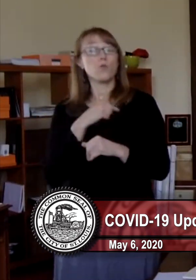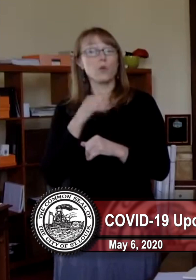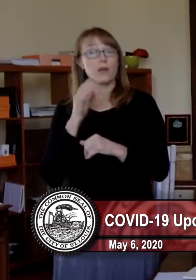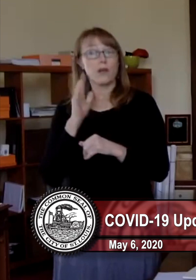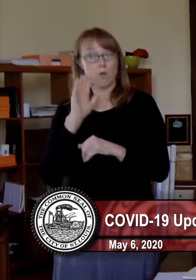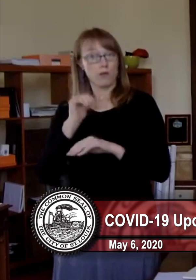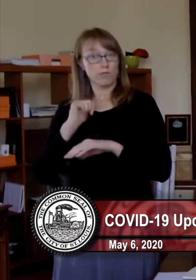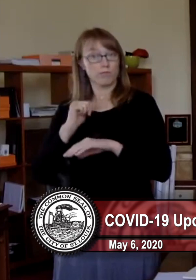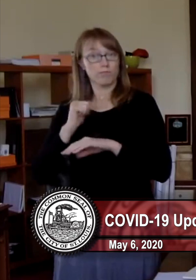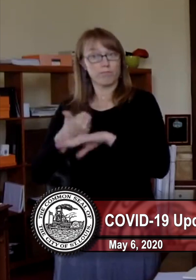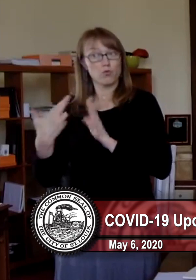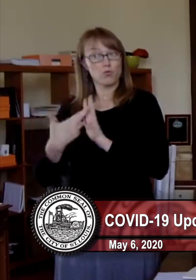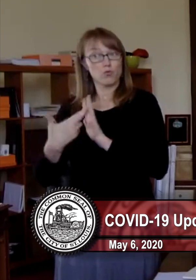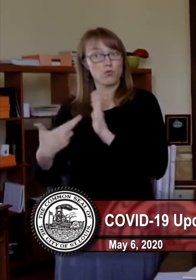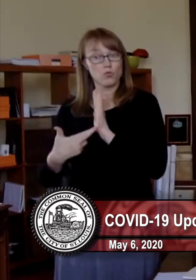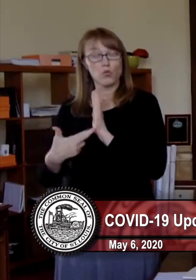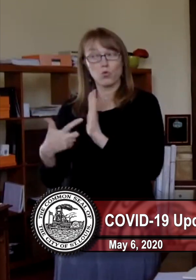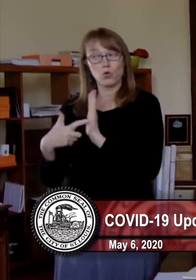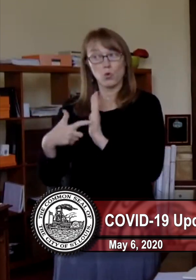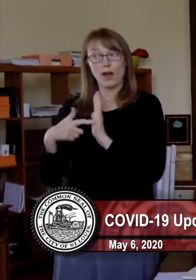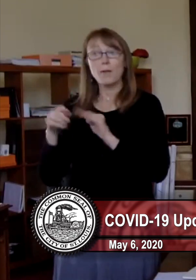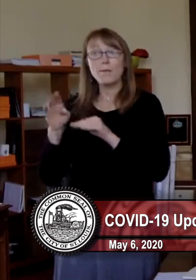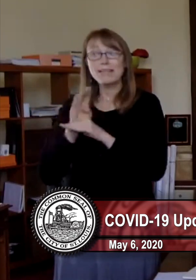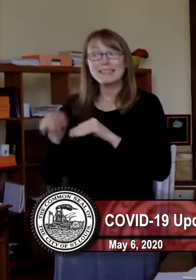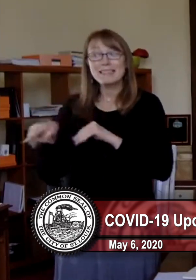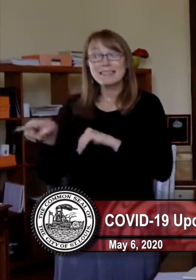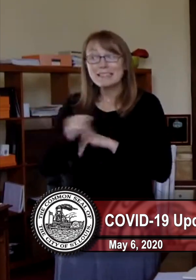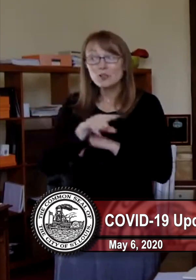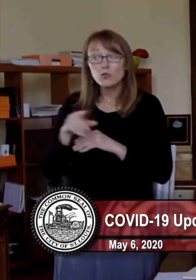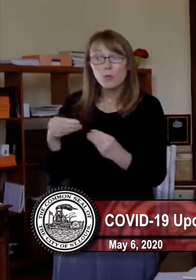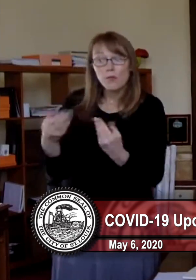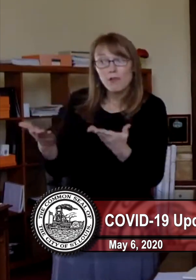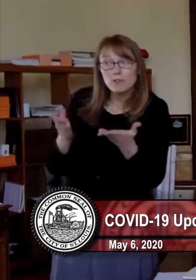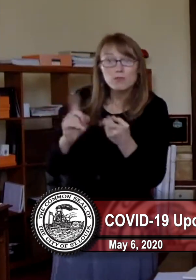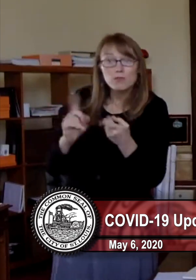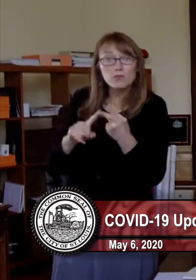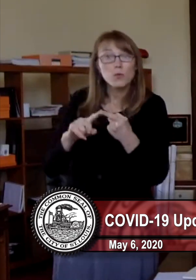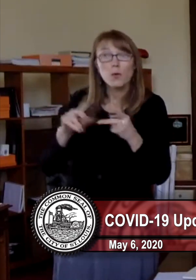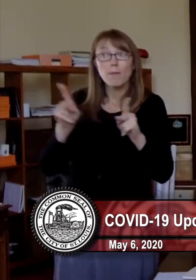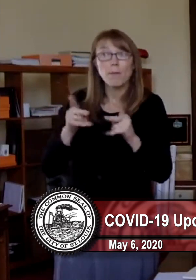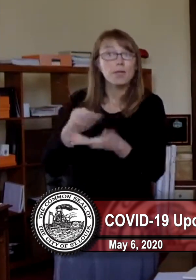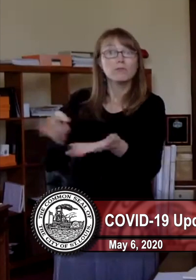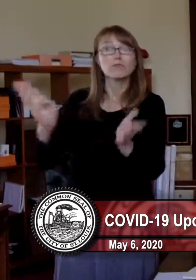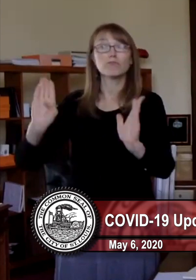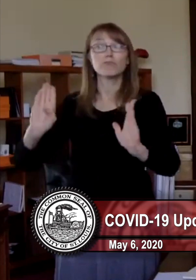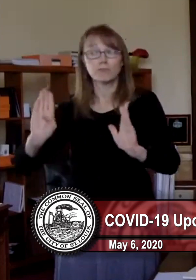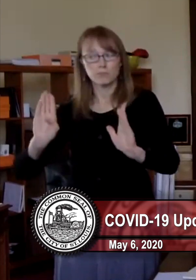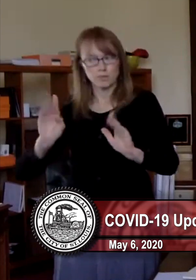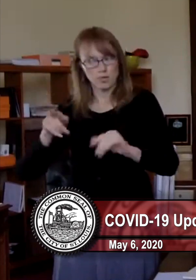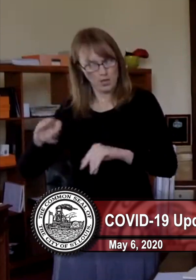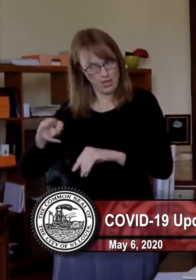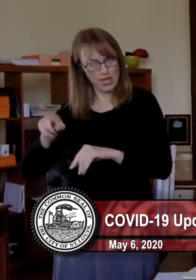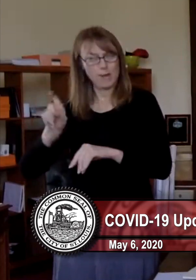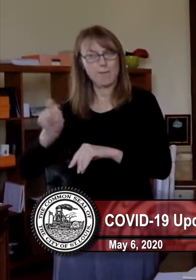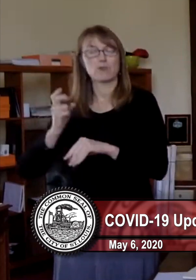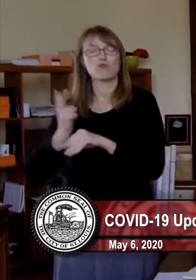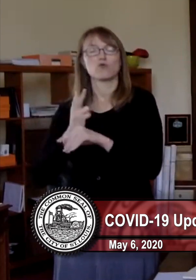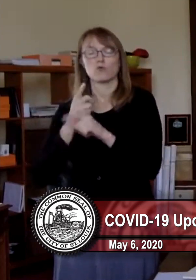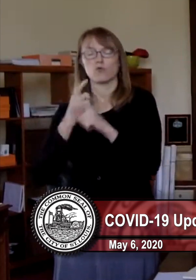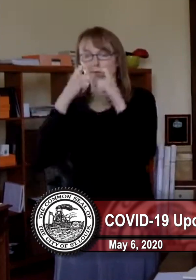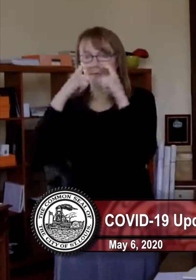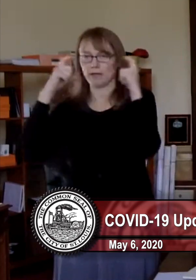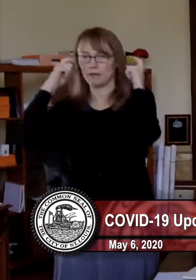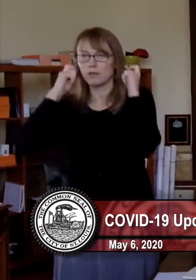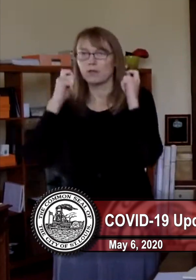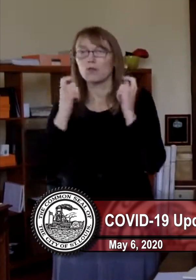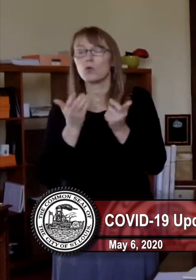we require the employer to provide those masks to their employees. We are strongly recommending that customers wear